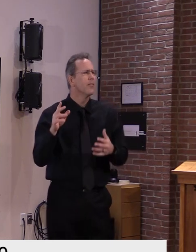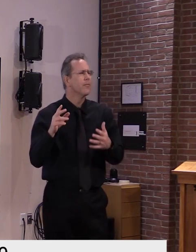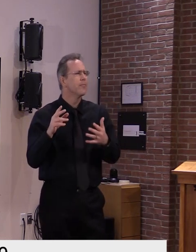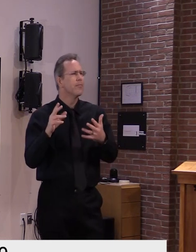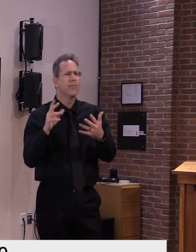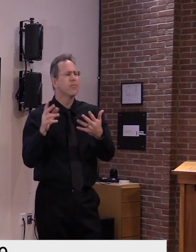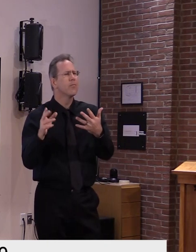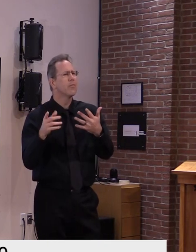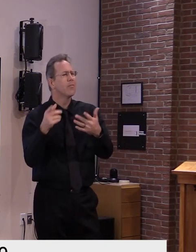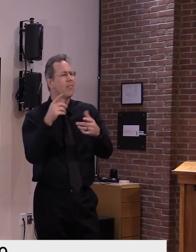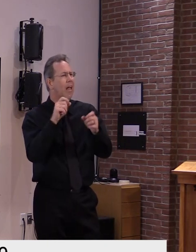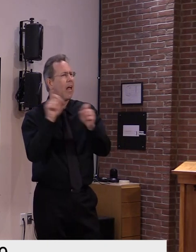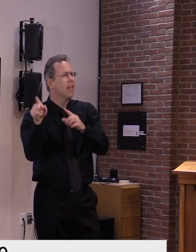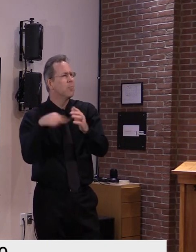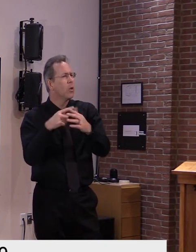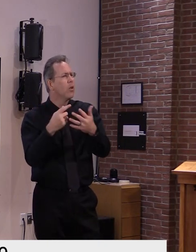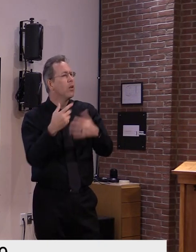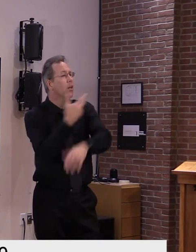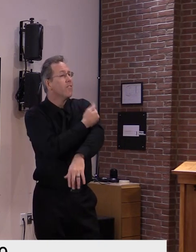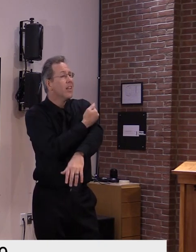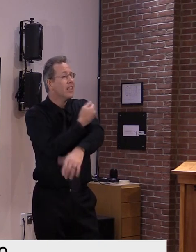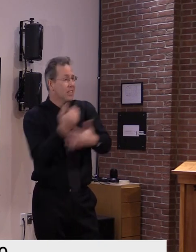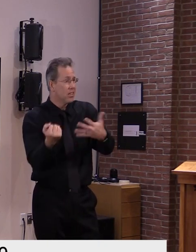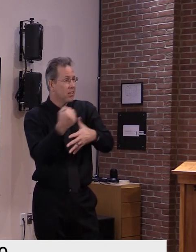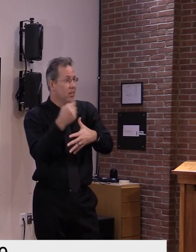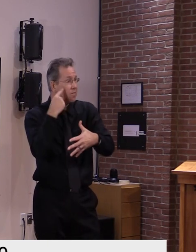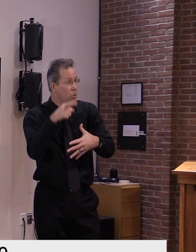that we can help both.